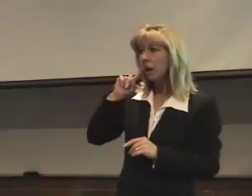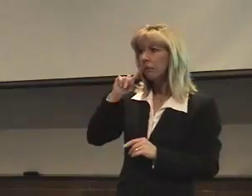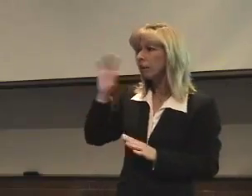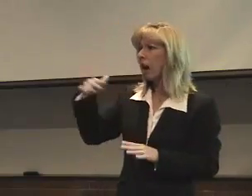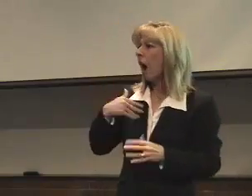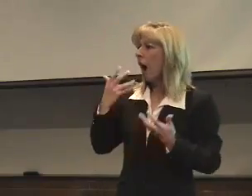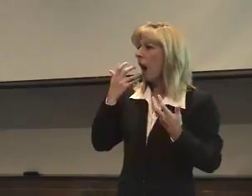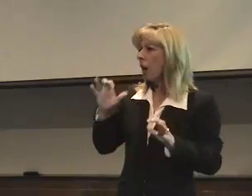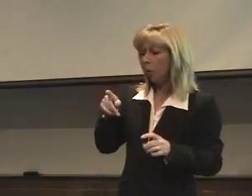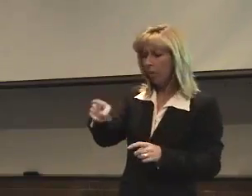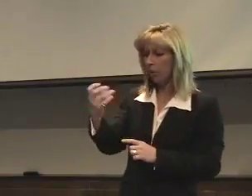it.